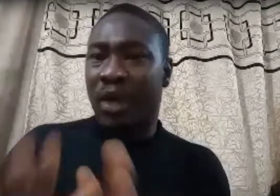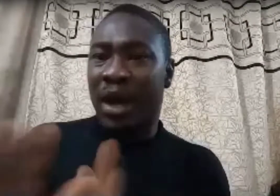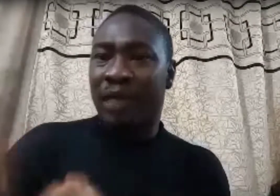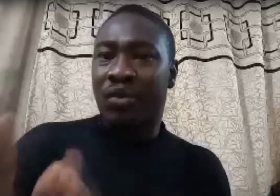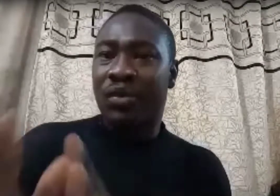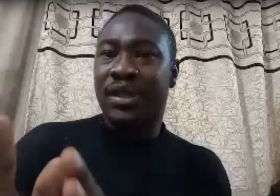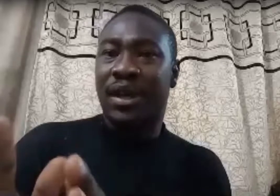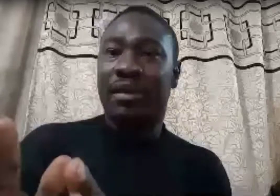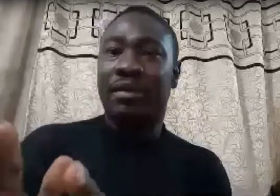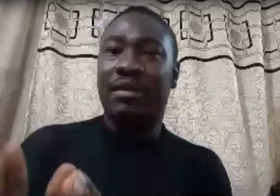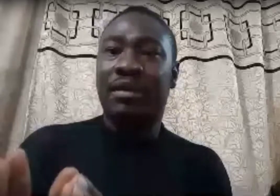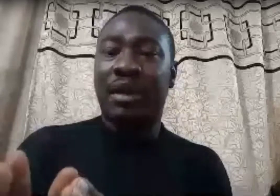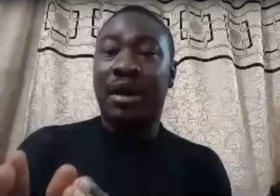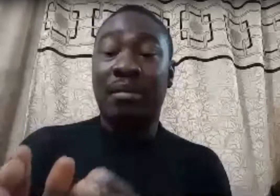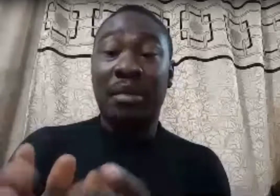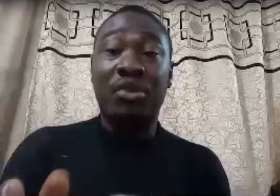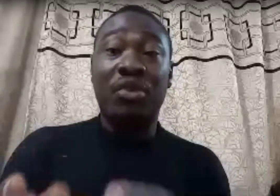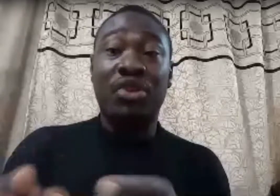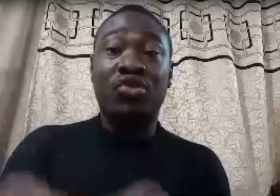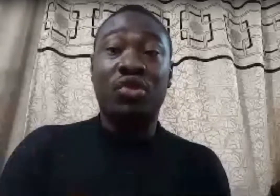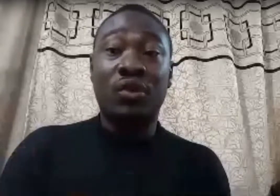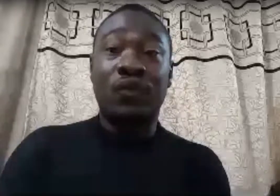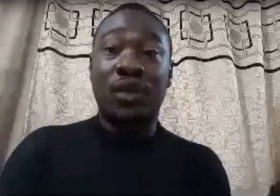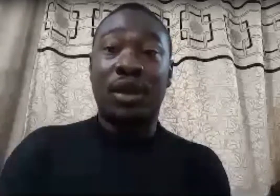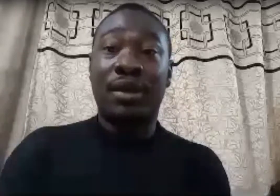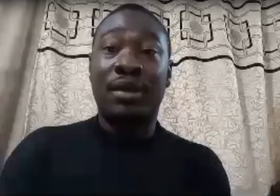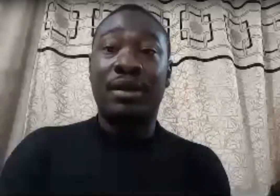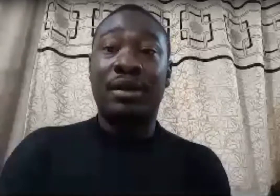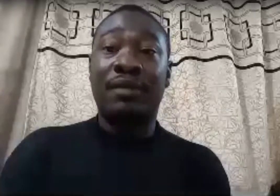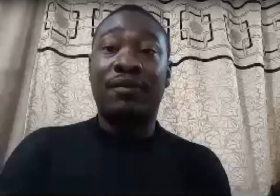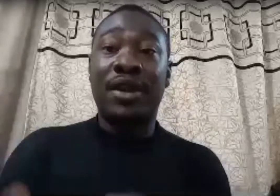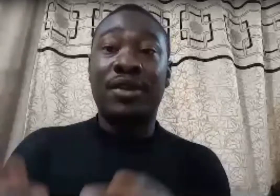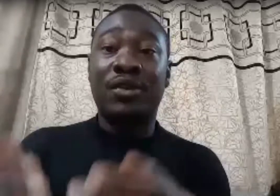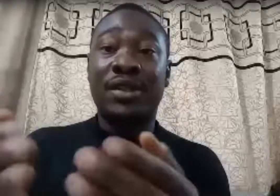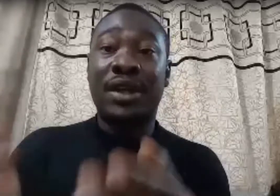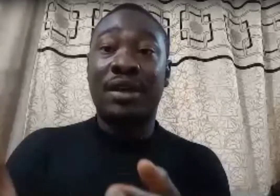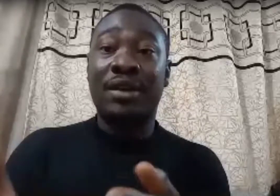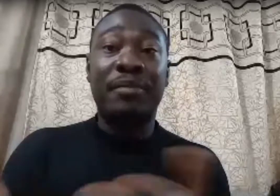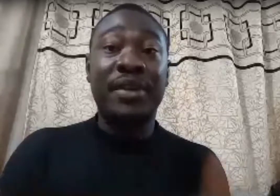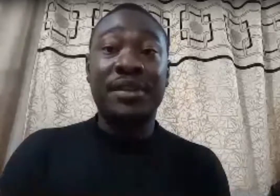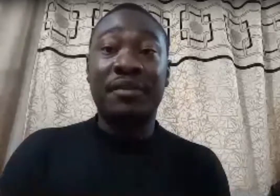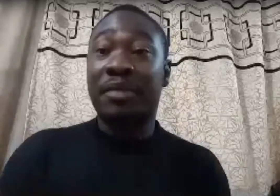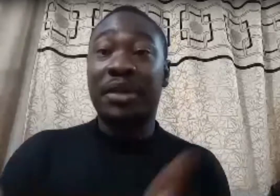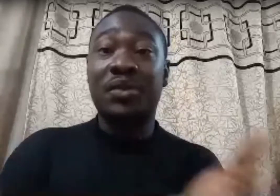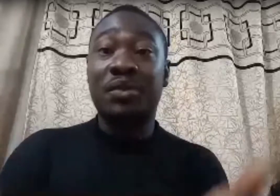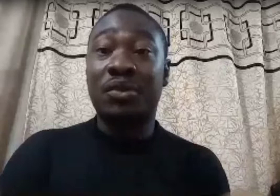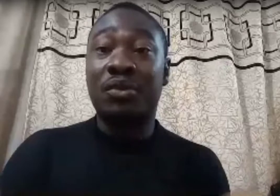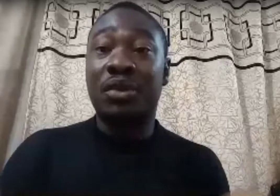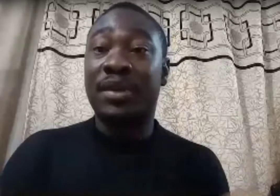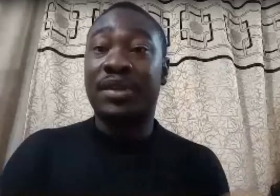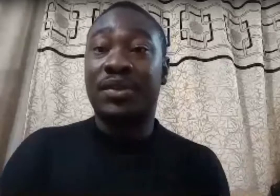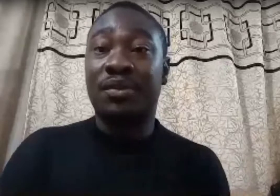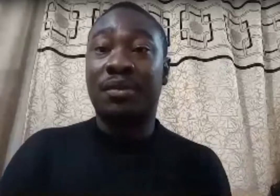your instructor of today can find your style impressive and begin to imitate you. But for now, let's have it this way.